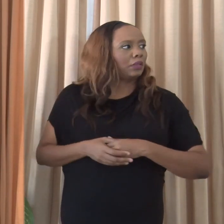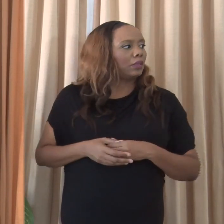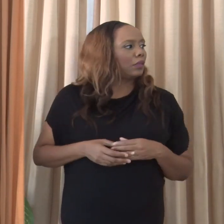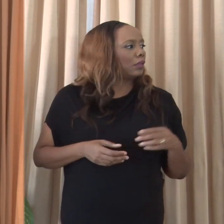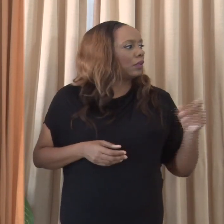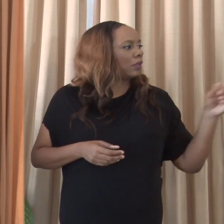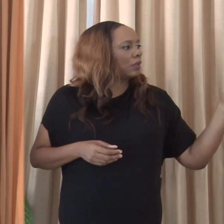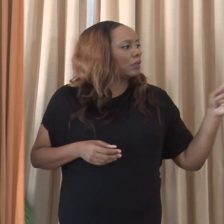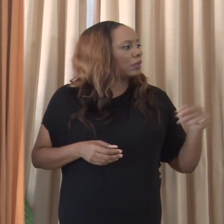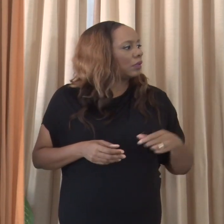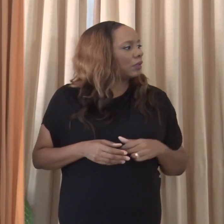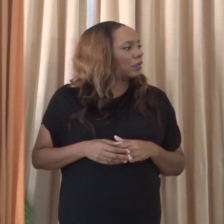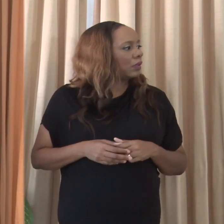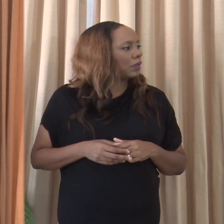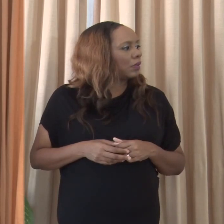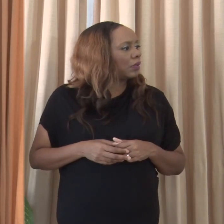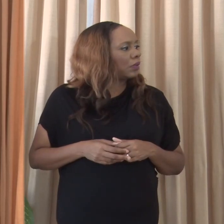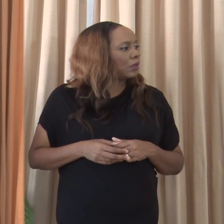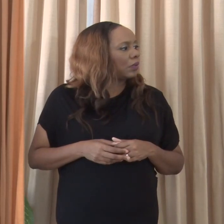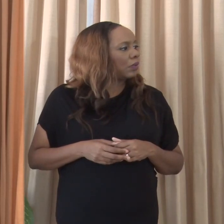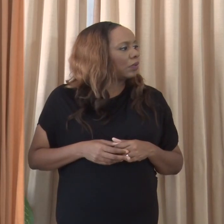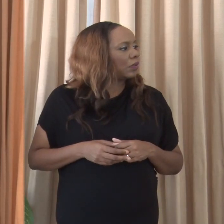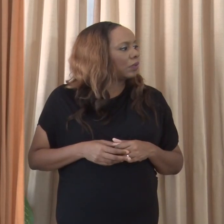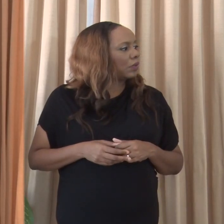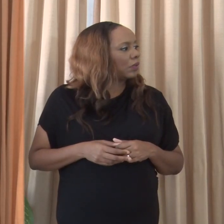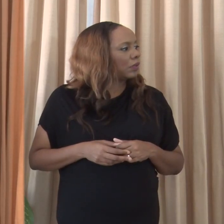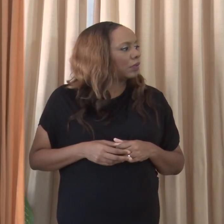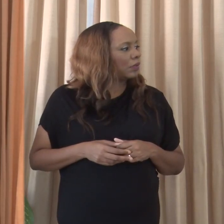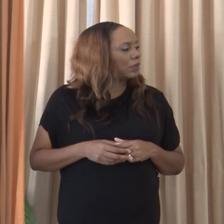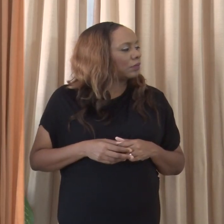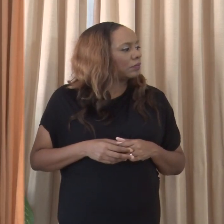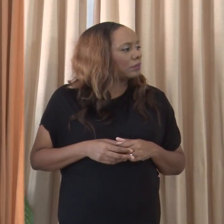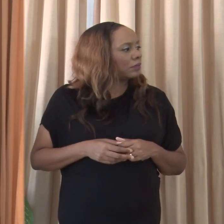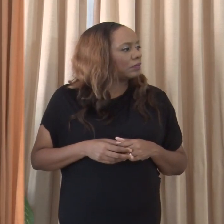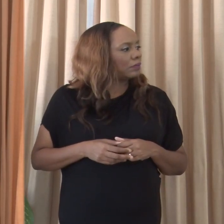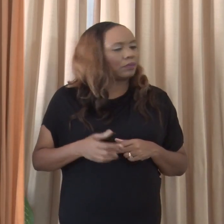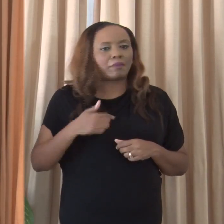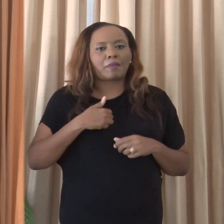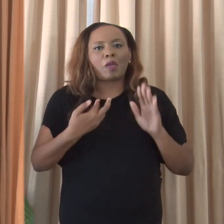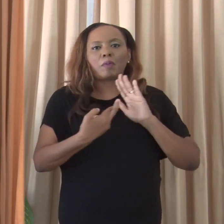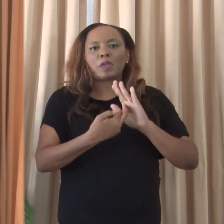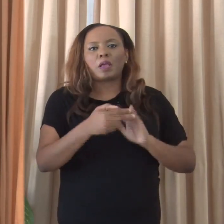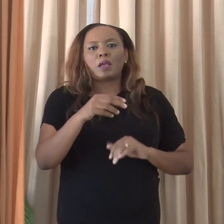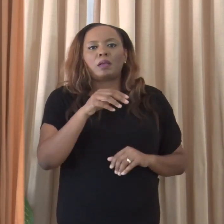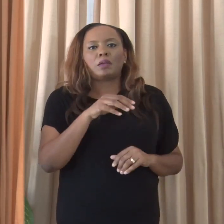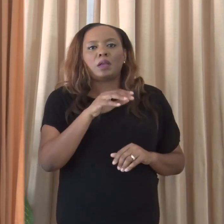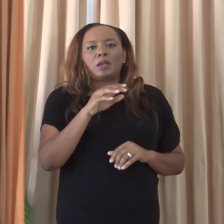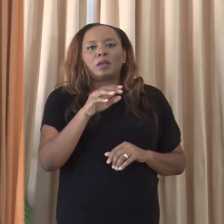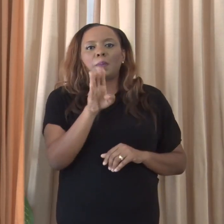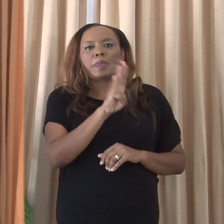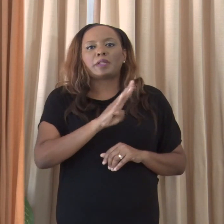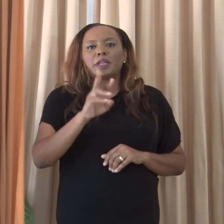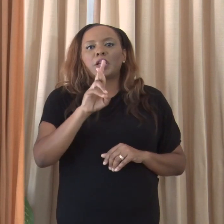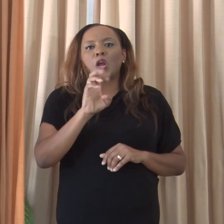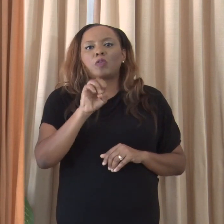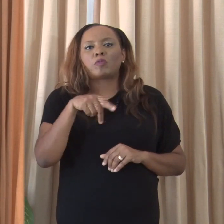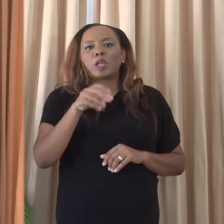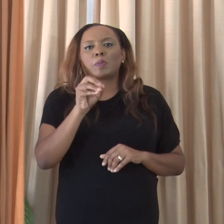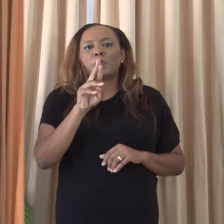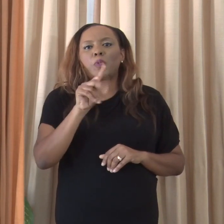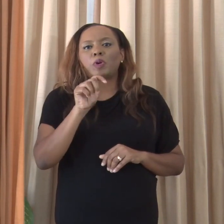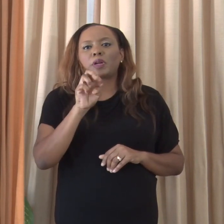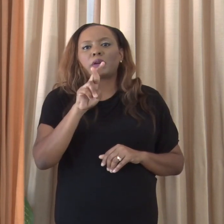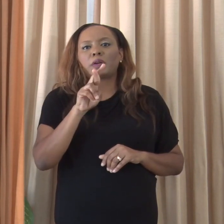Yes, sir. Sita and BeijingReporter.com again. In terms of the airport, and I know that the Defence Force had